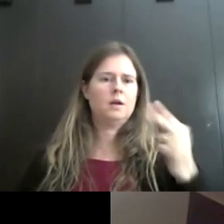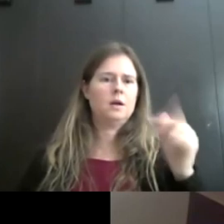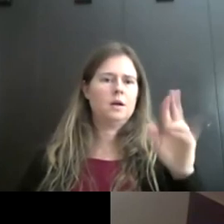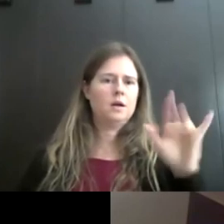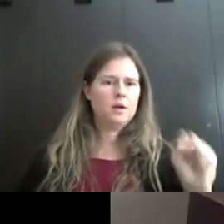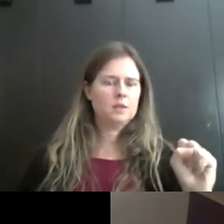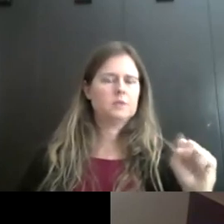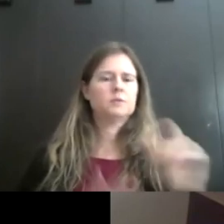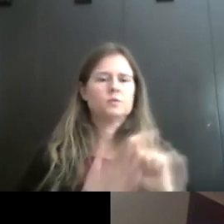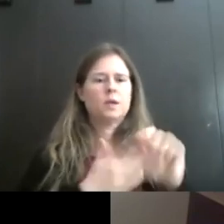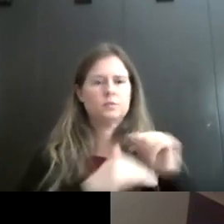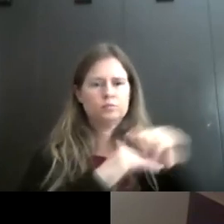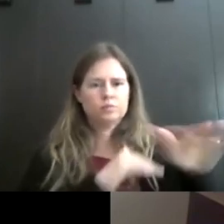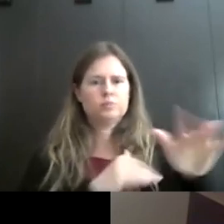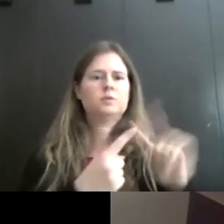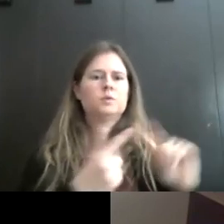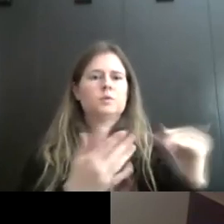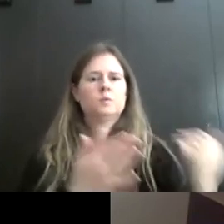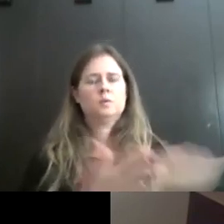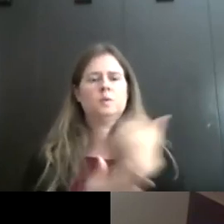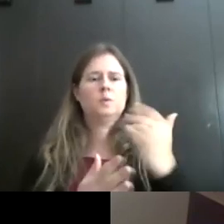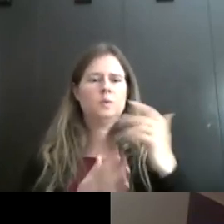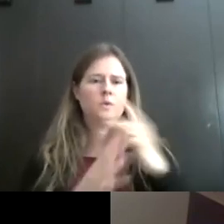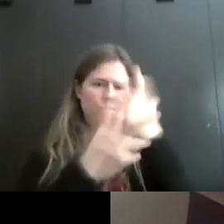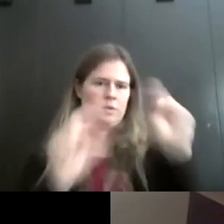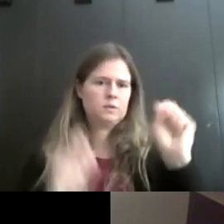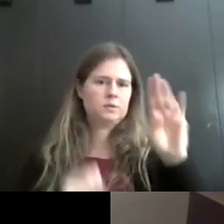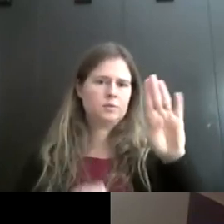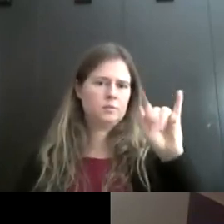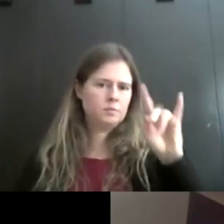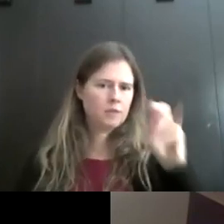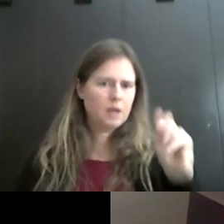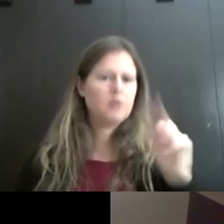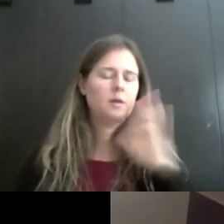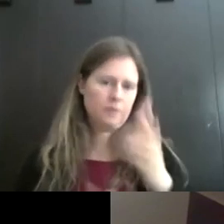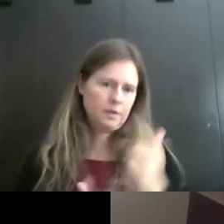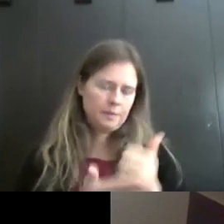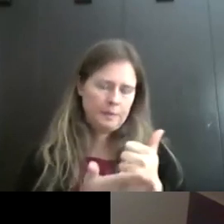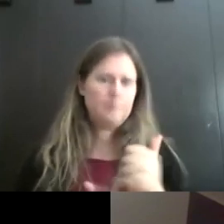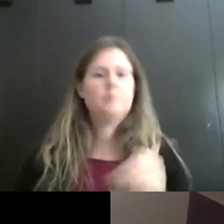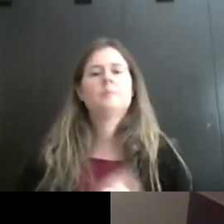president, Mr. Biden, would be helpful.